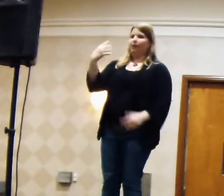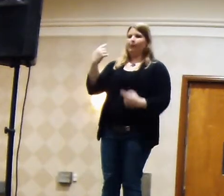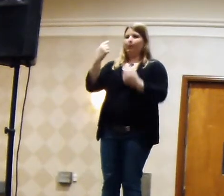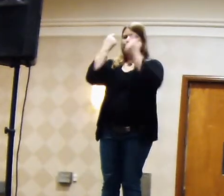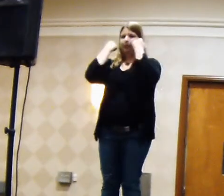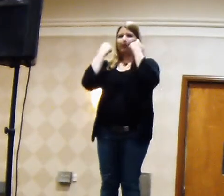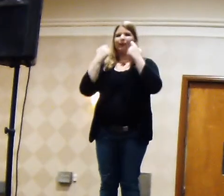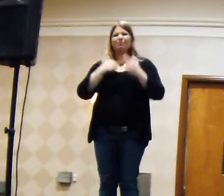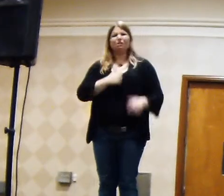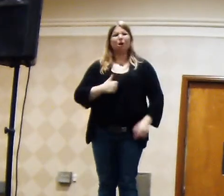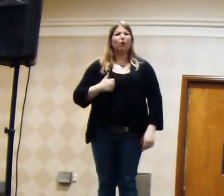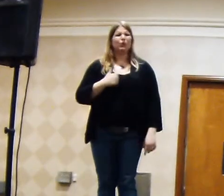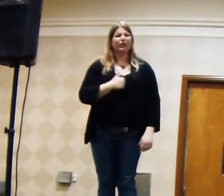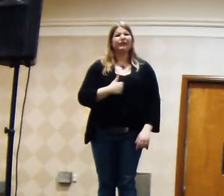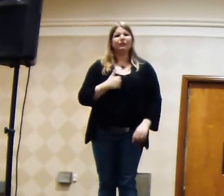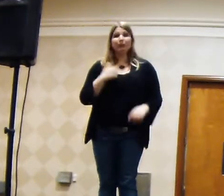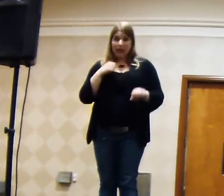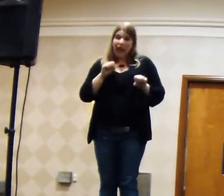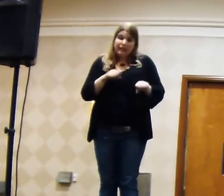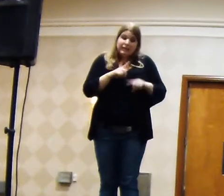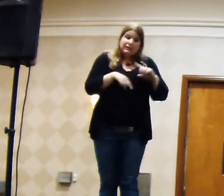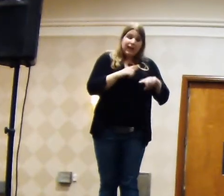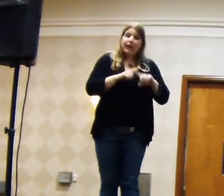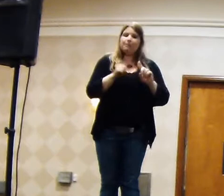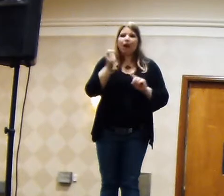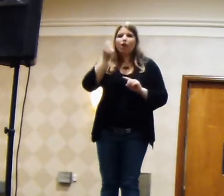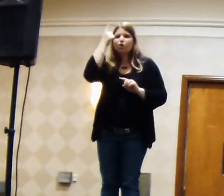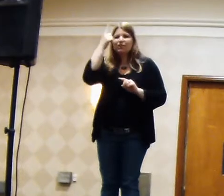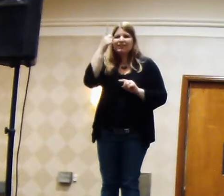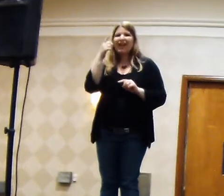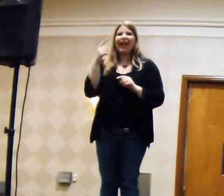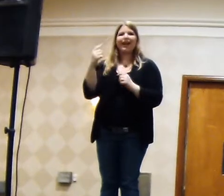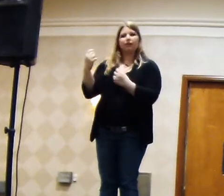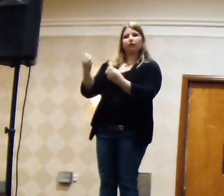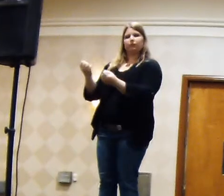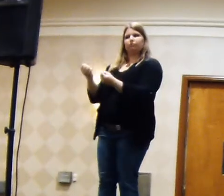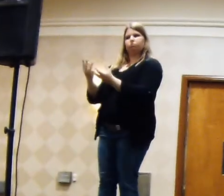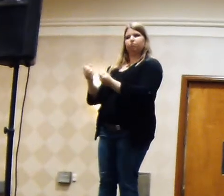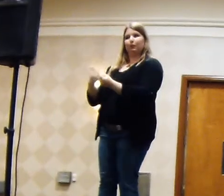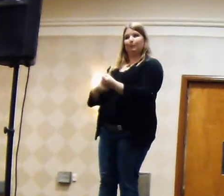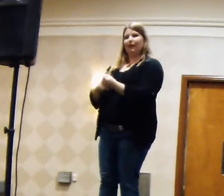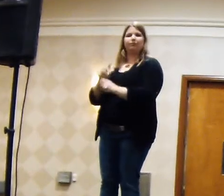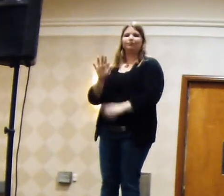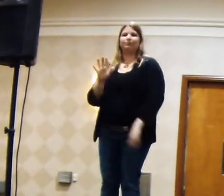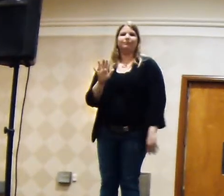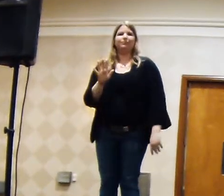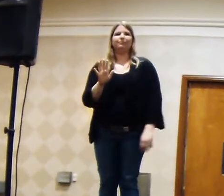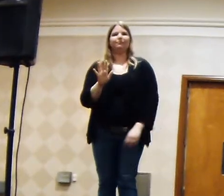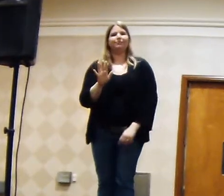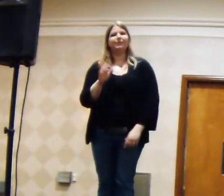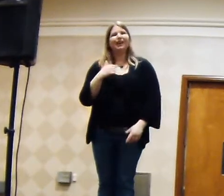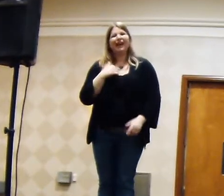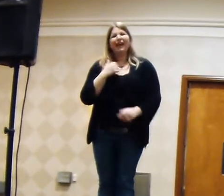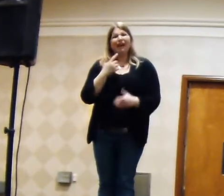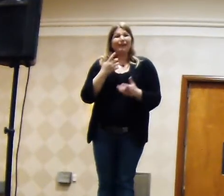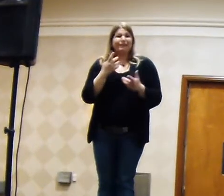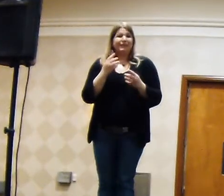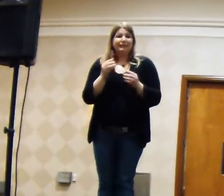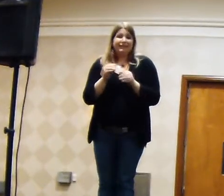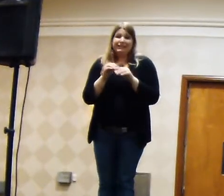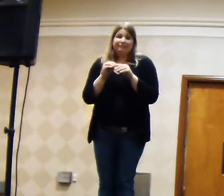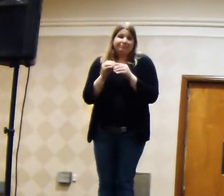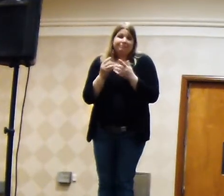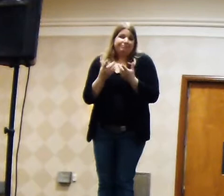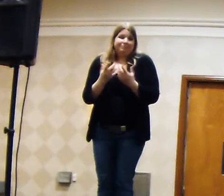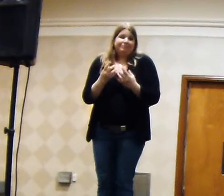anyway, I can still communicate pretty well. And I loved learning it. And I love that so many people are inspired to learn it and try